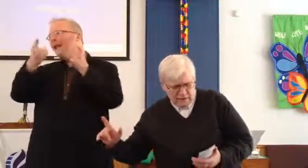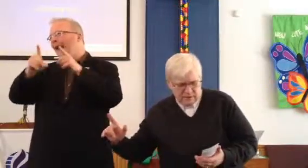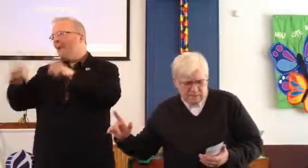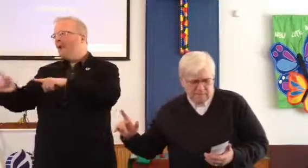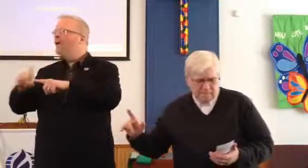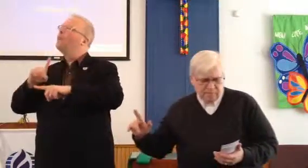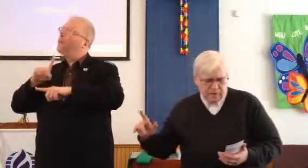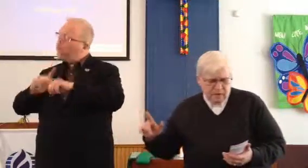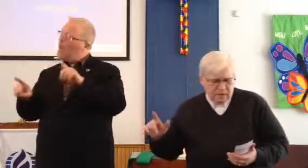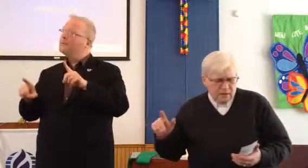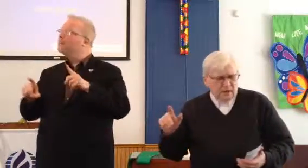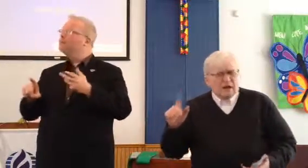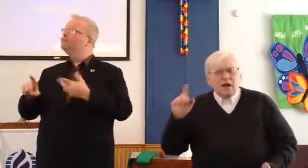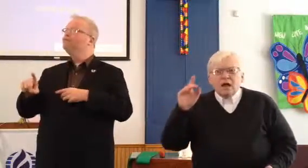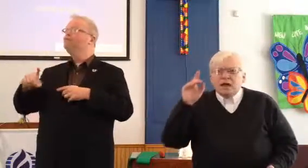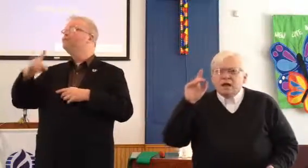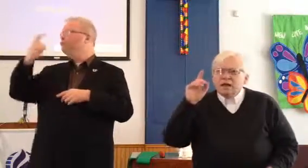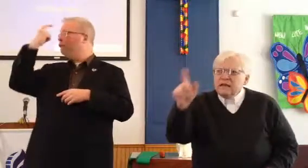Otherwise,